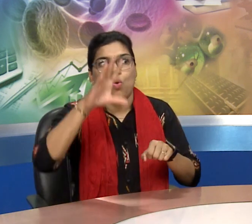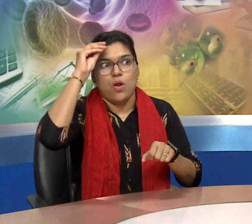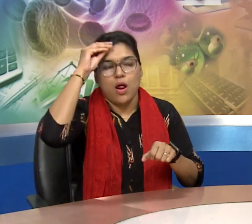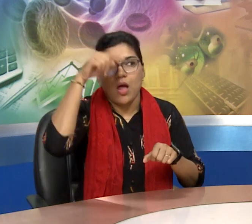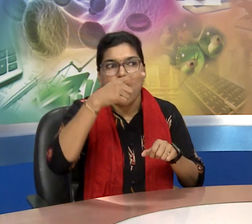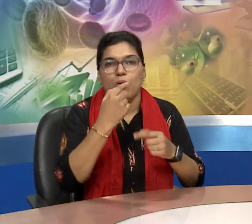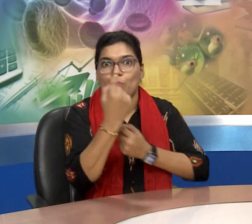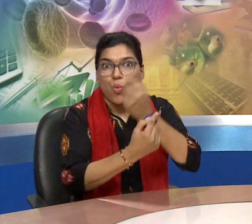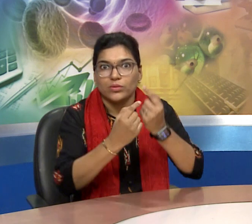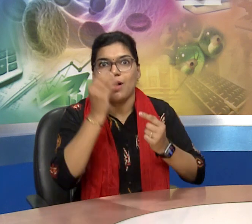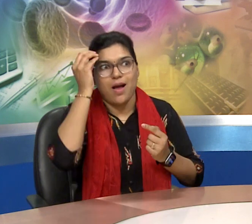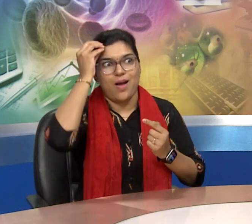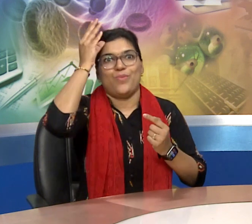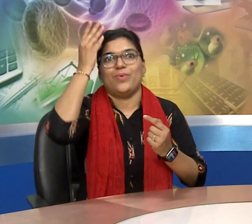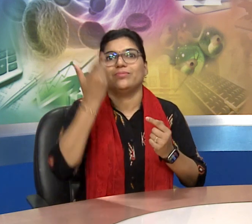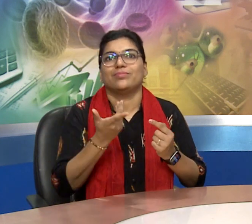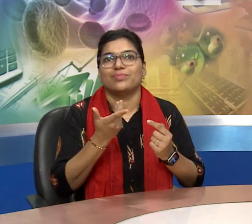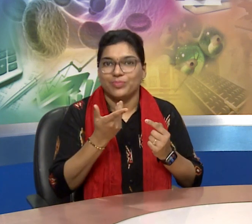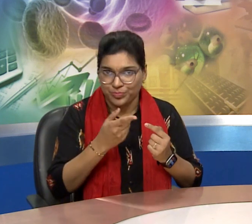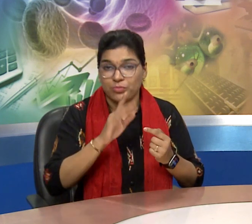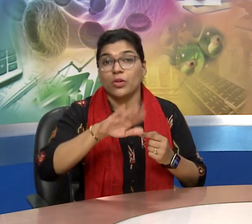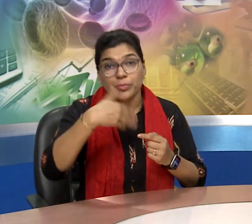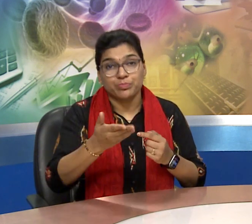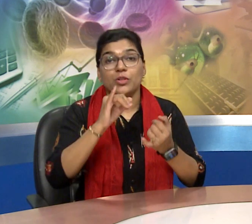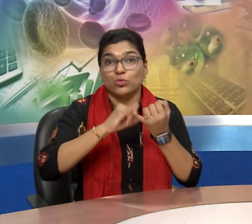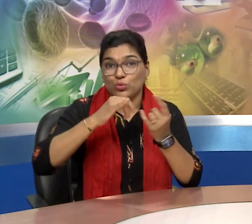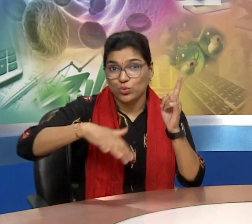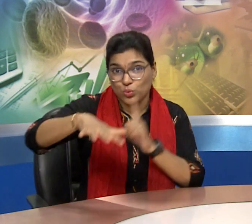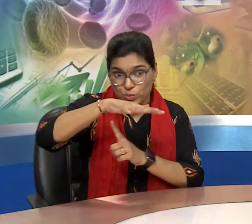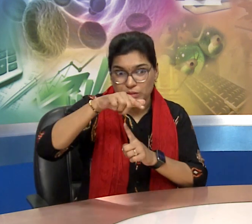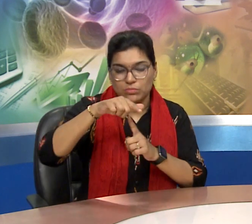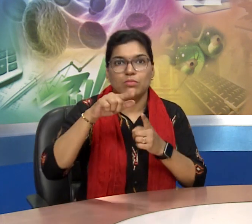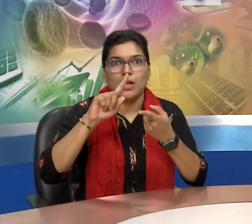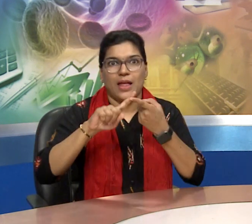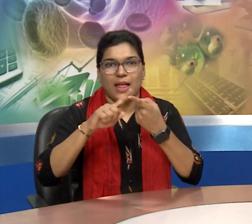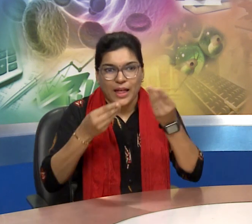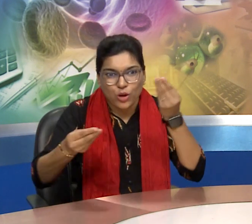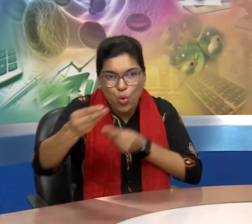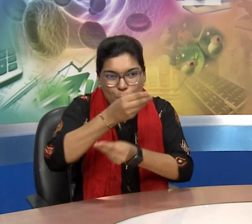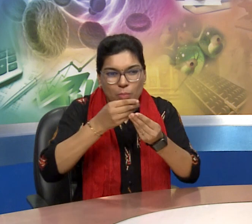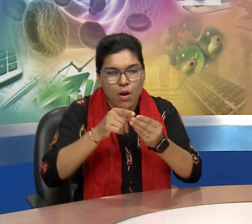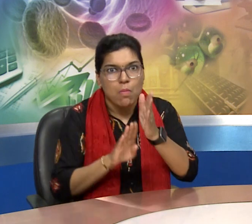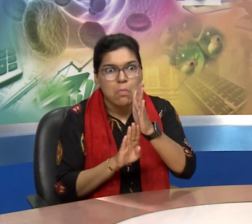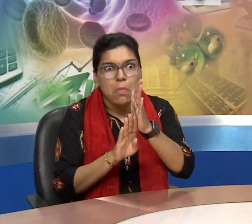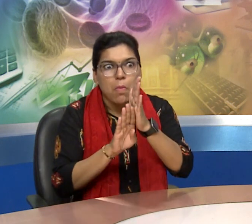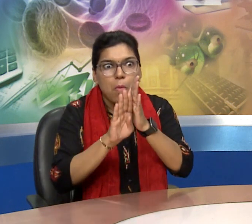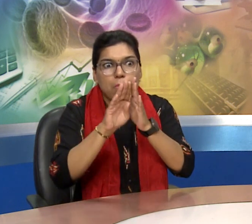So, for all these areas, library acts as